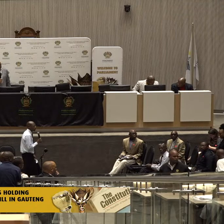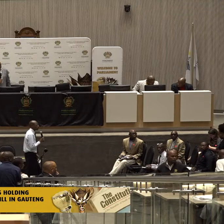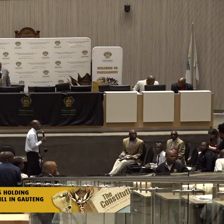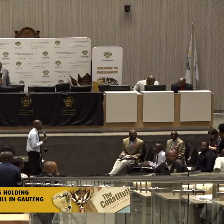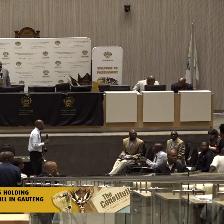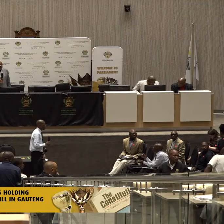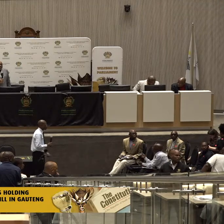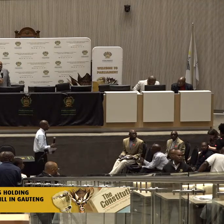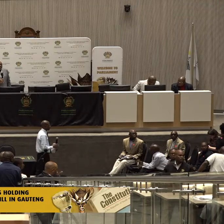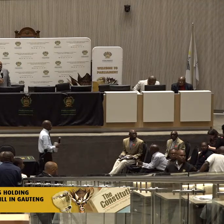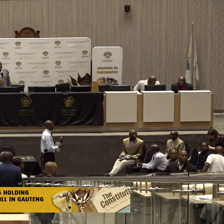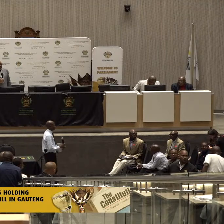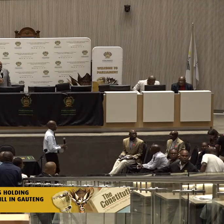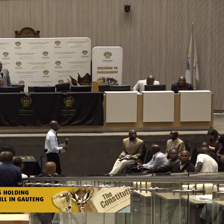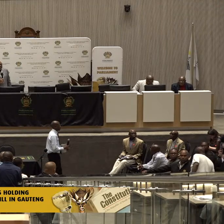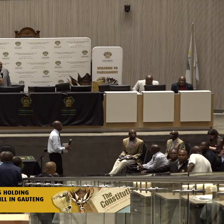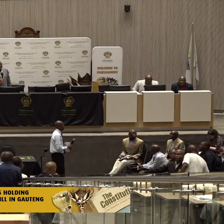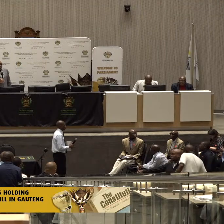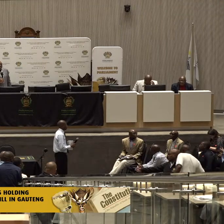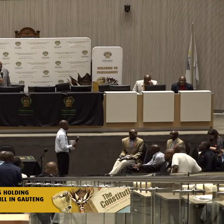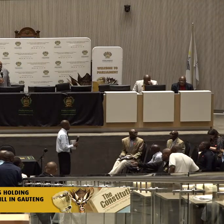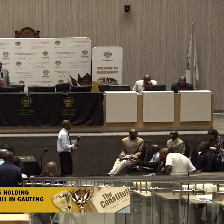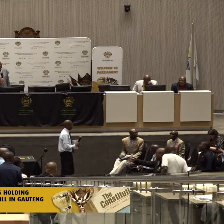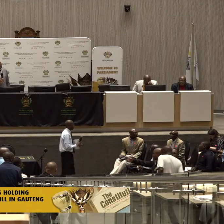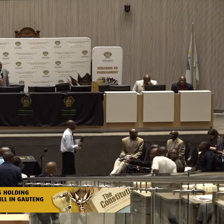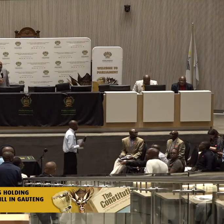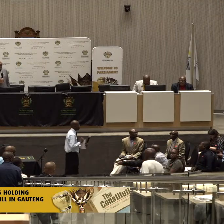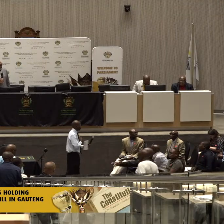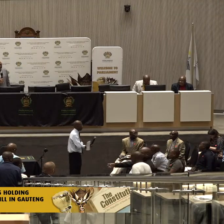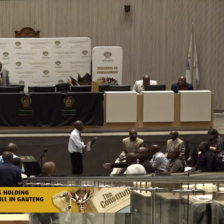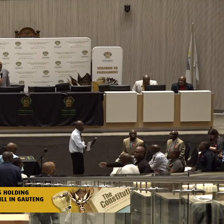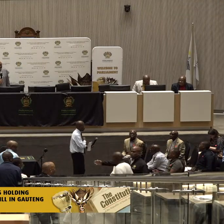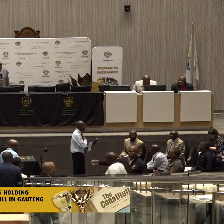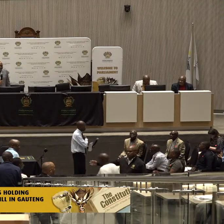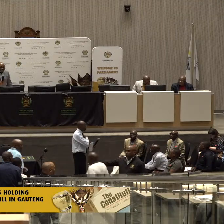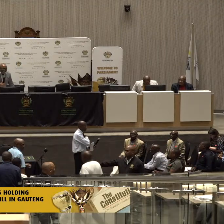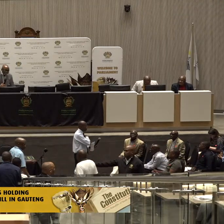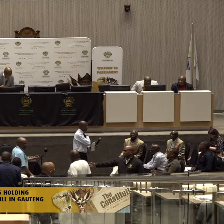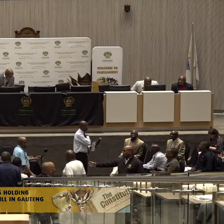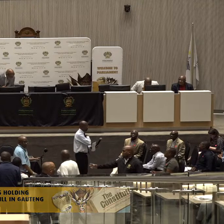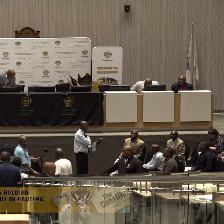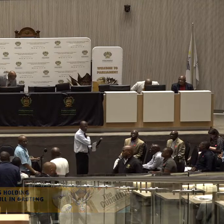I'm going to sit down if you don't see my face just continue don't worry